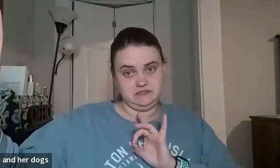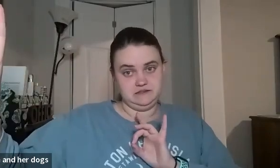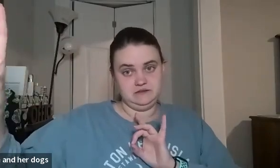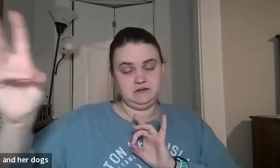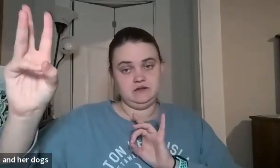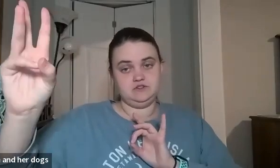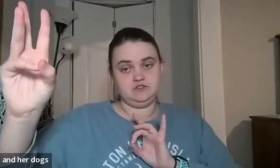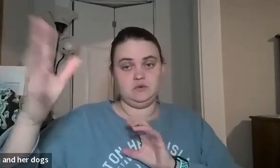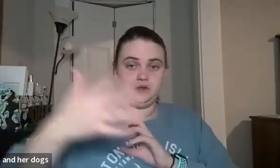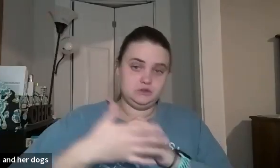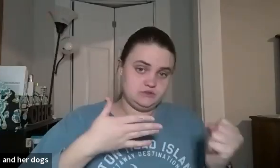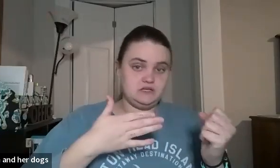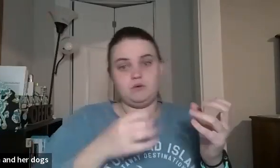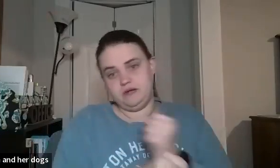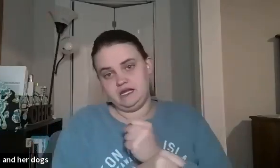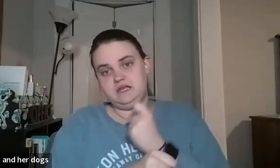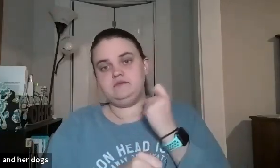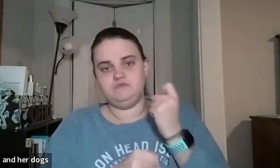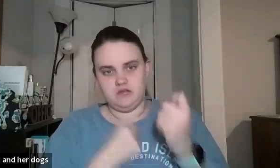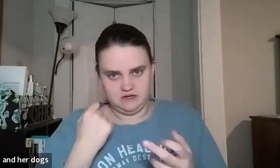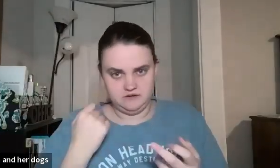6. So we're losing, we're winning, that kind of thing.